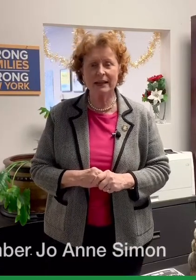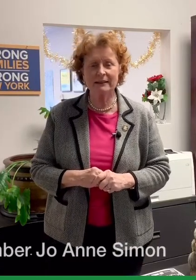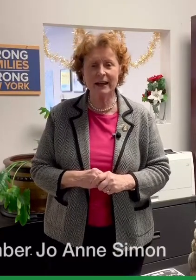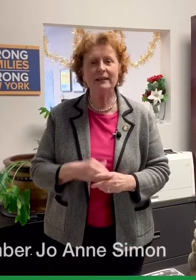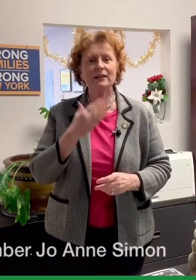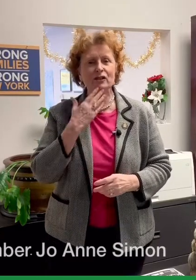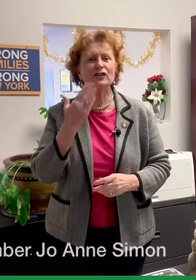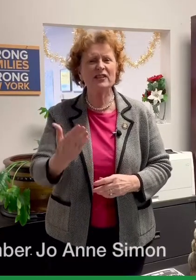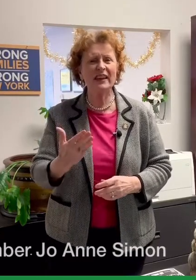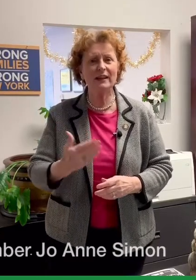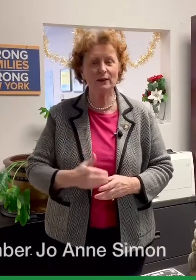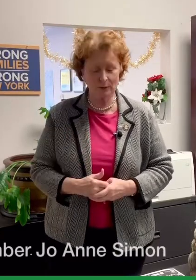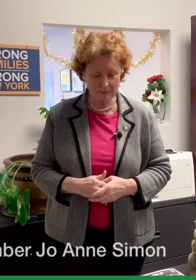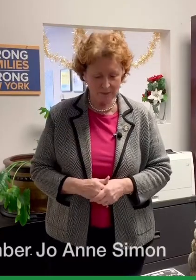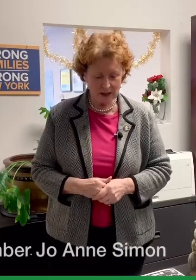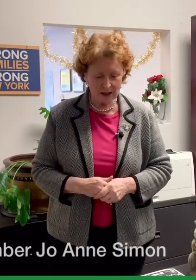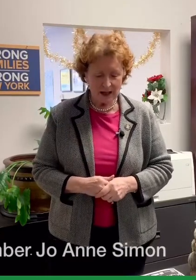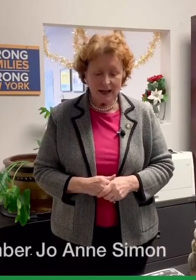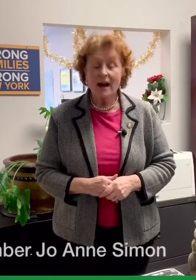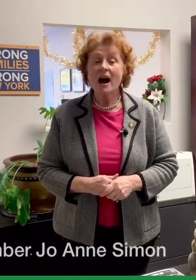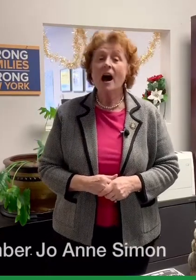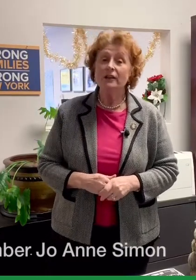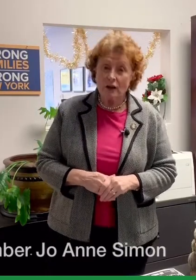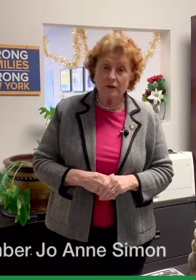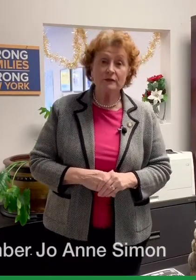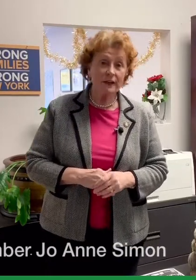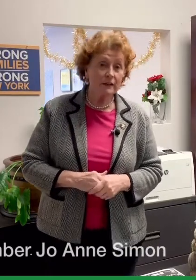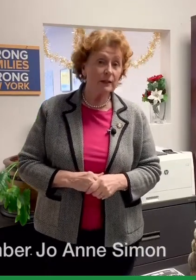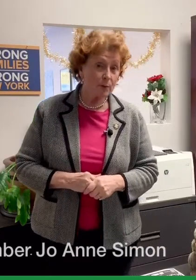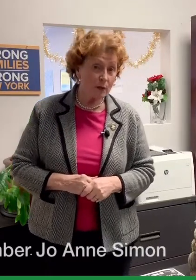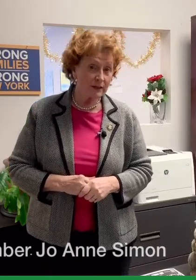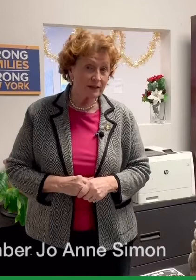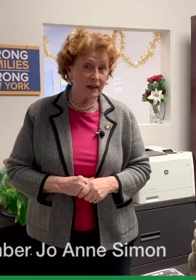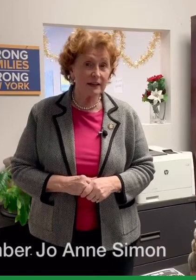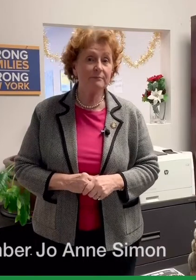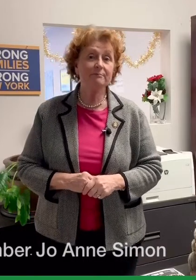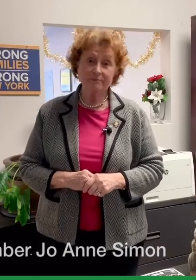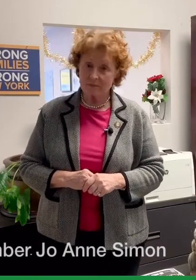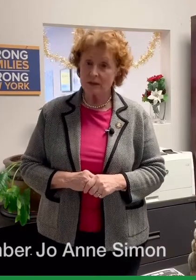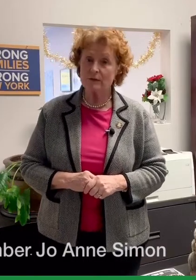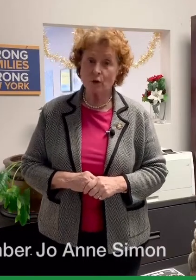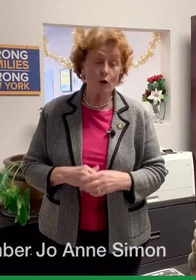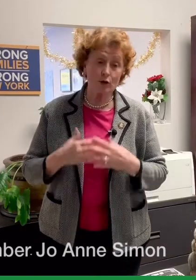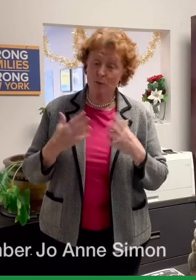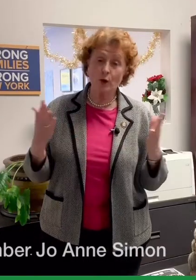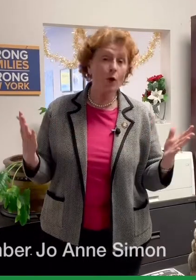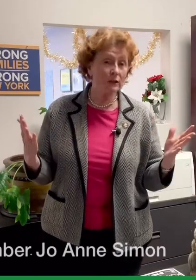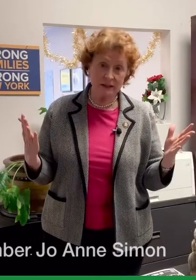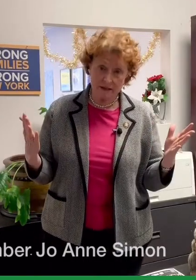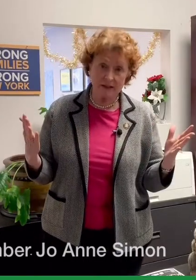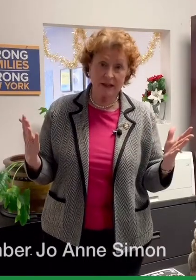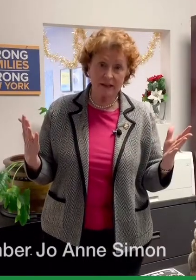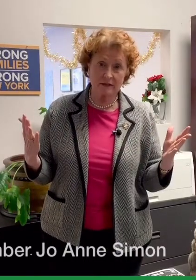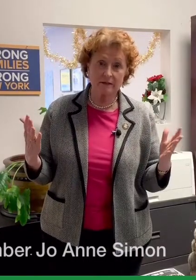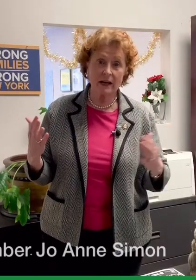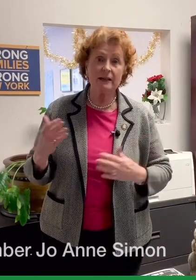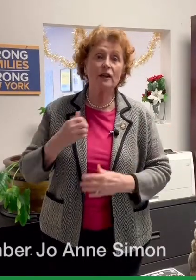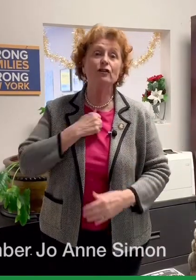that. Just thank you. Another very important sign, because we all need to say it, right?